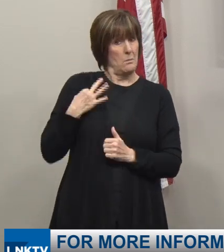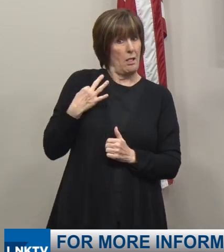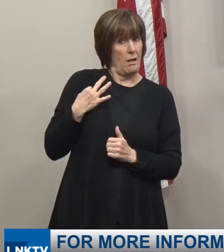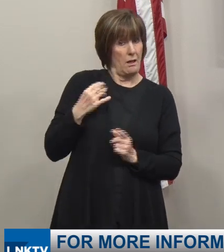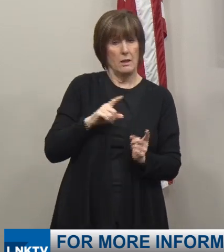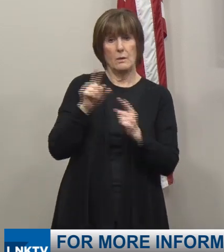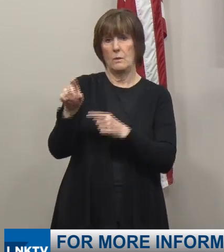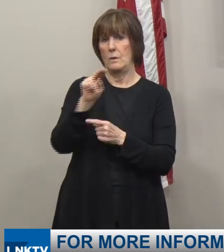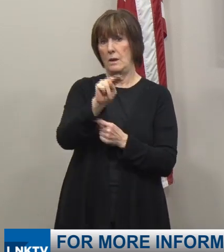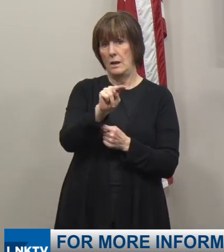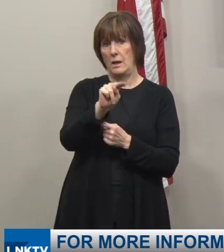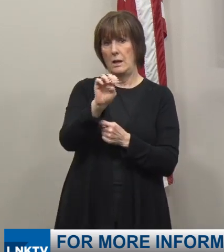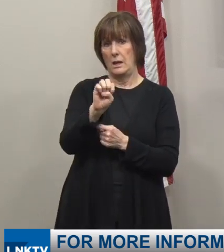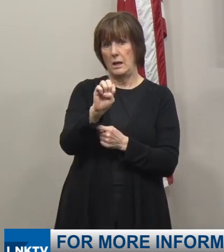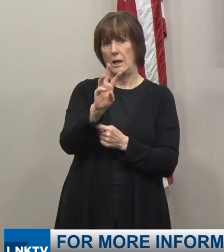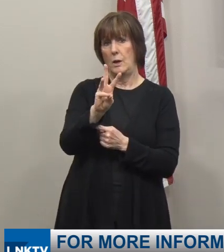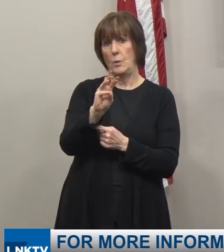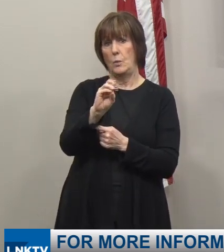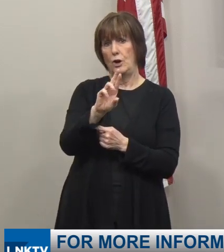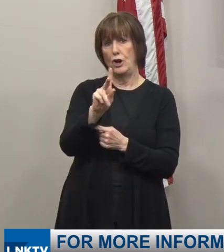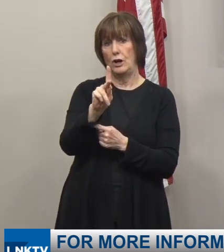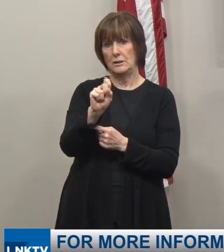go to